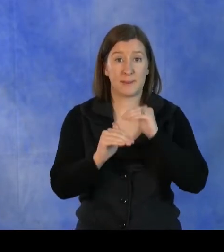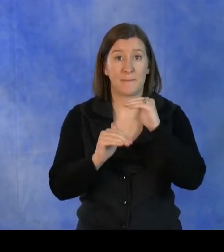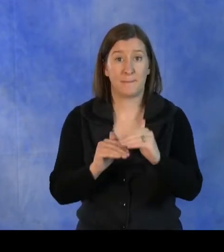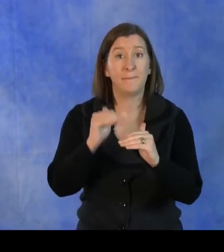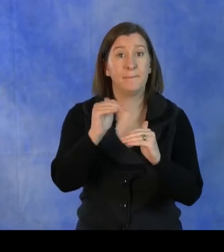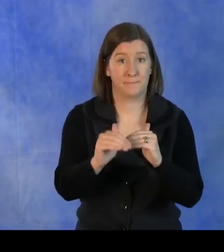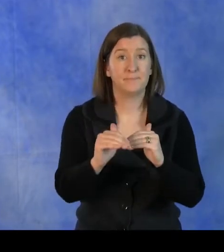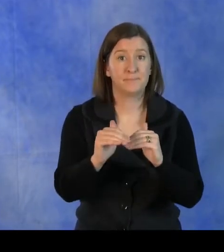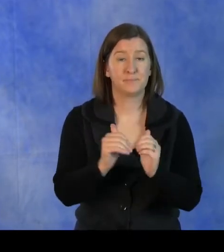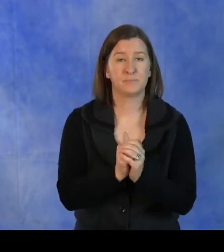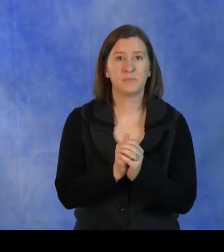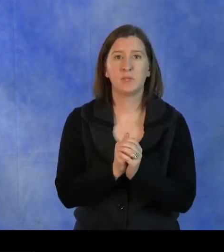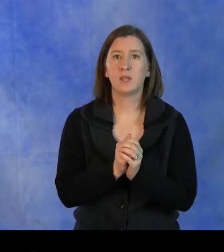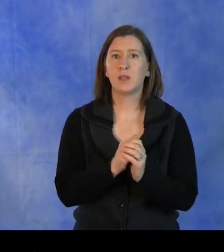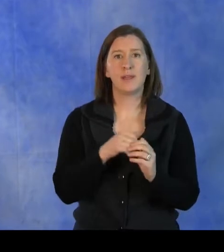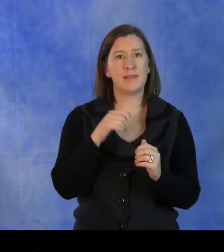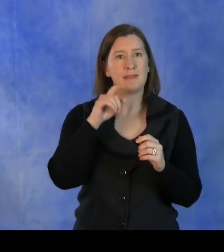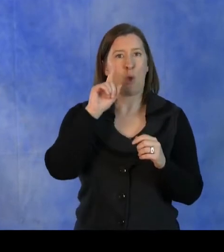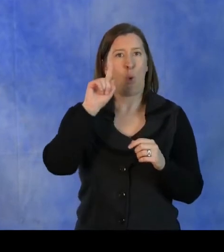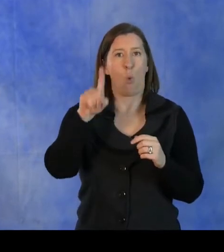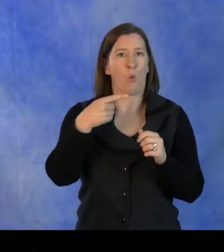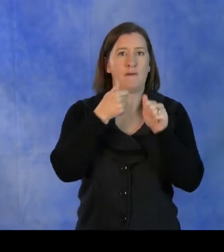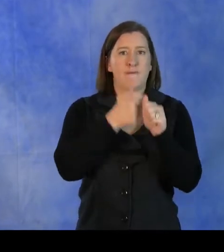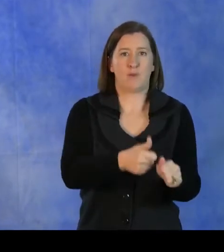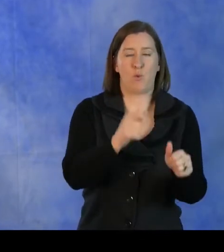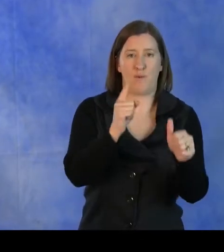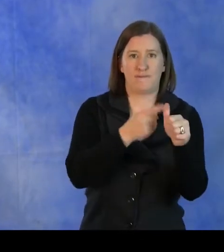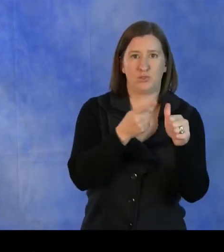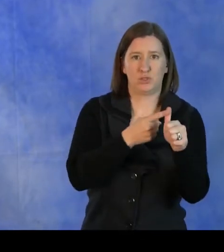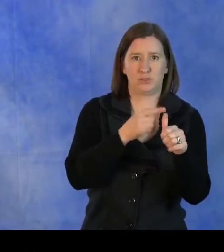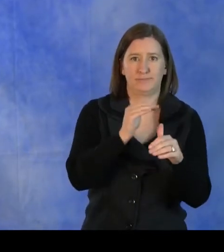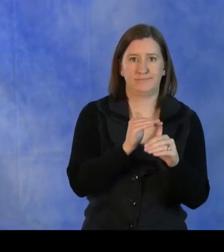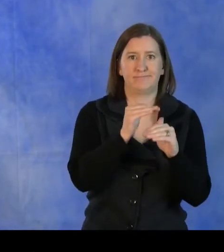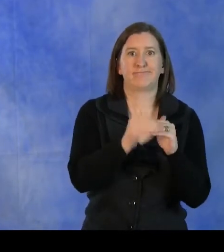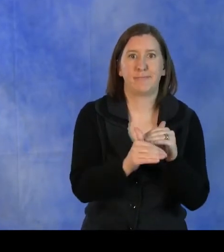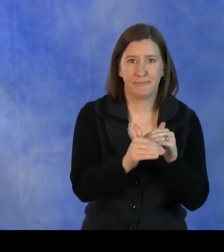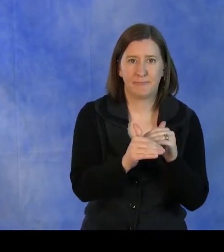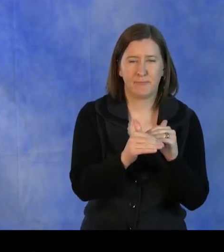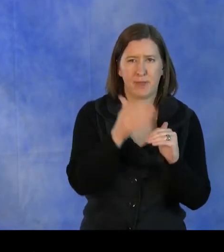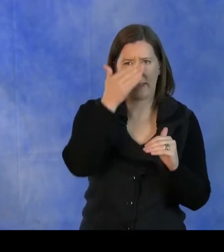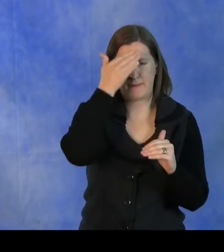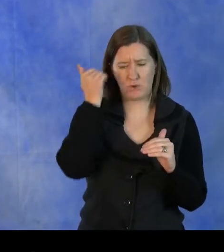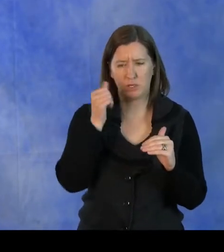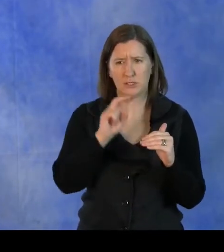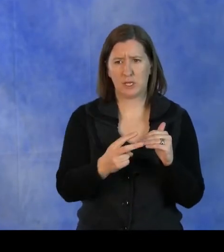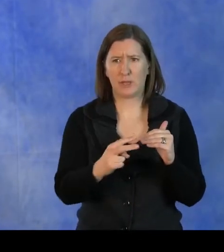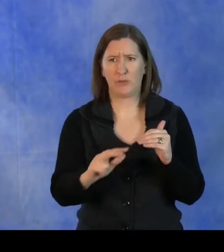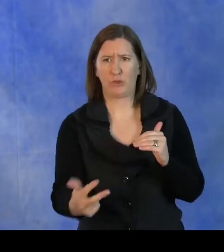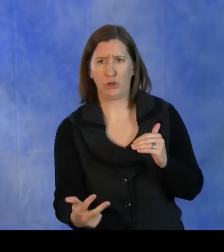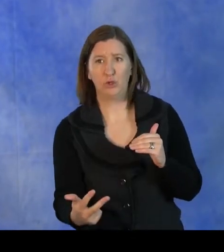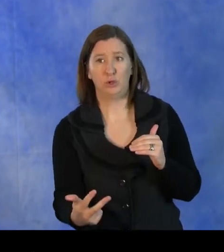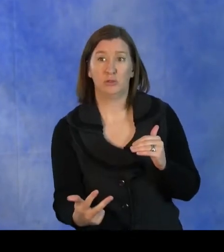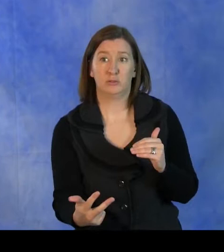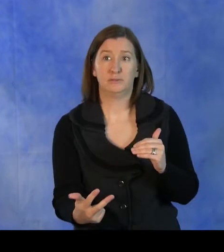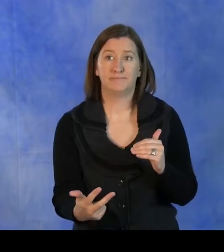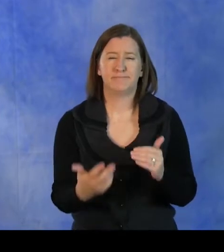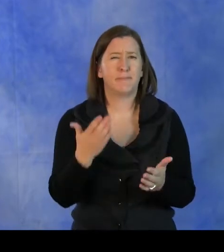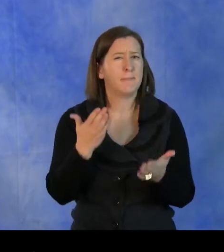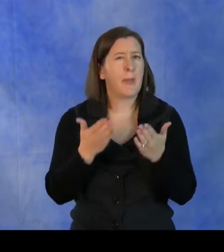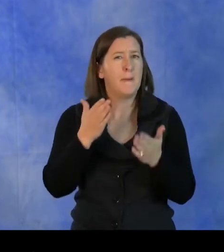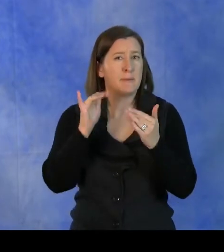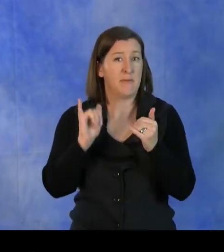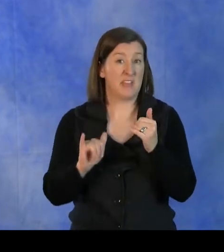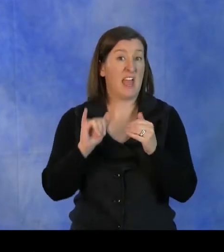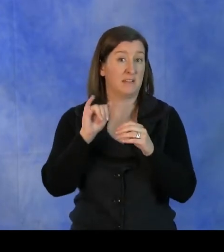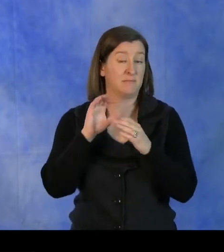if you give them step-by-step instructions and they only follow the first step and not the